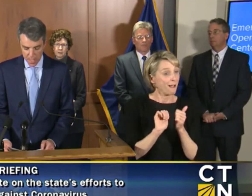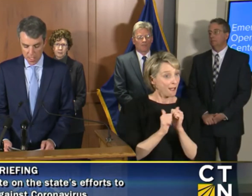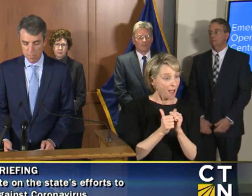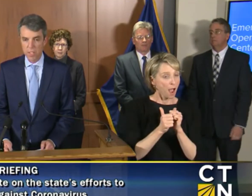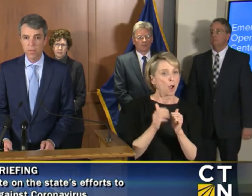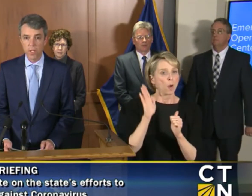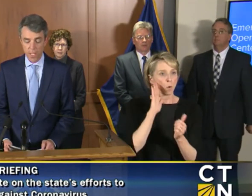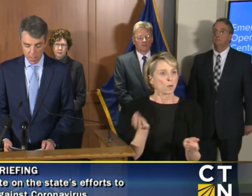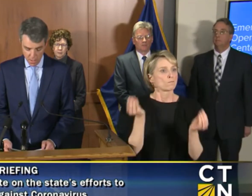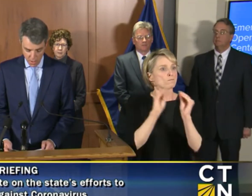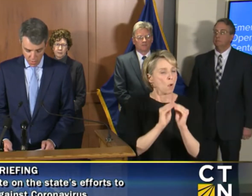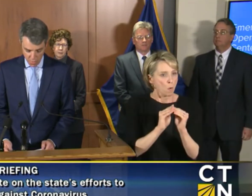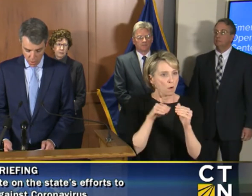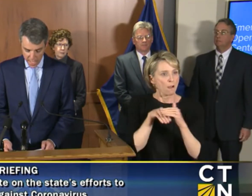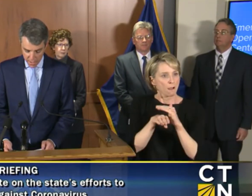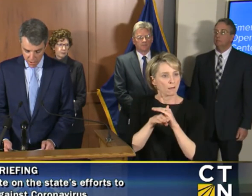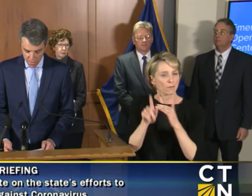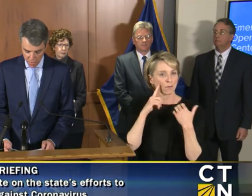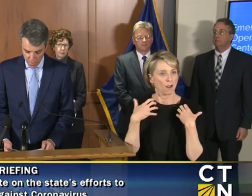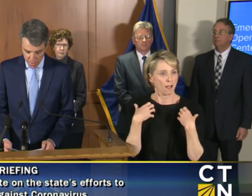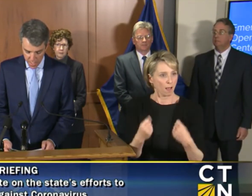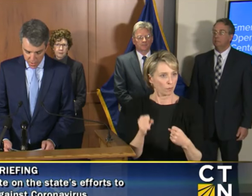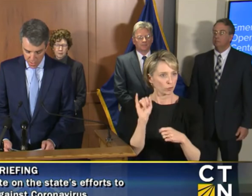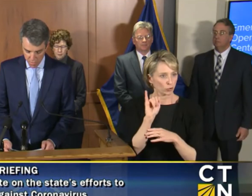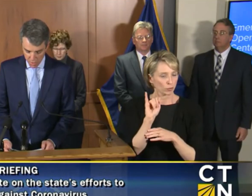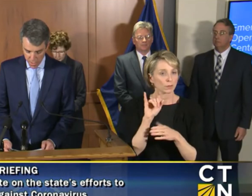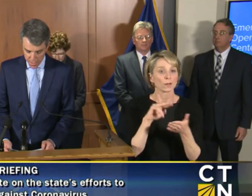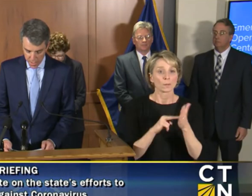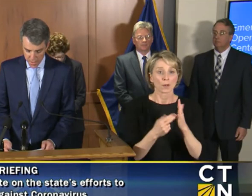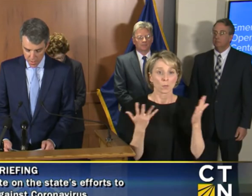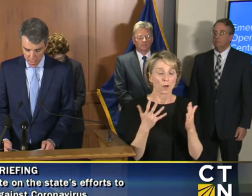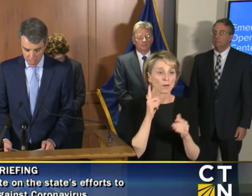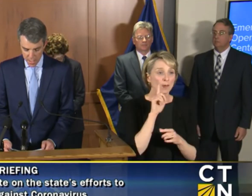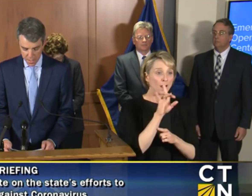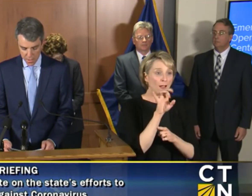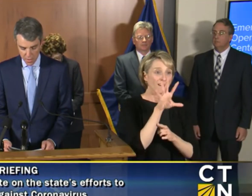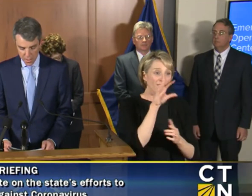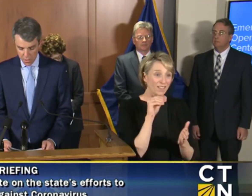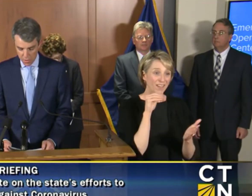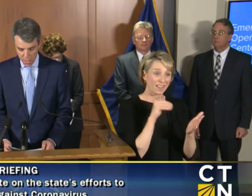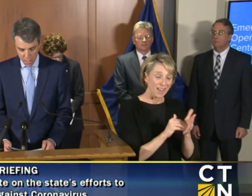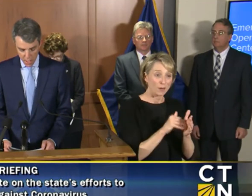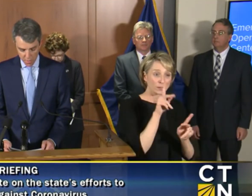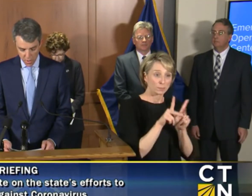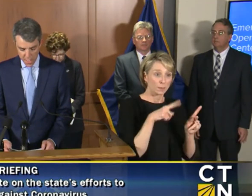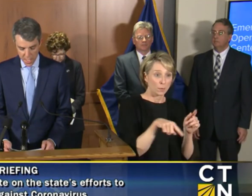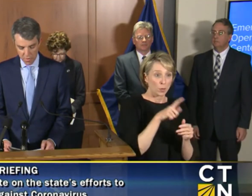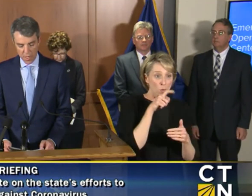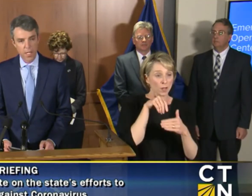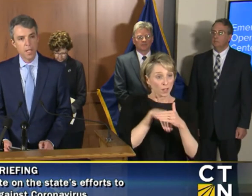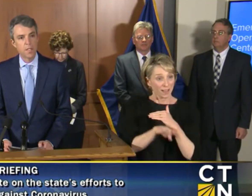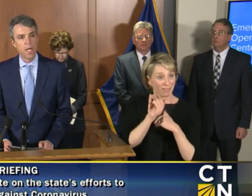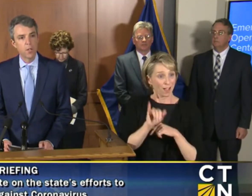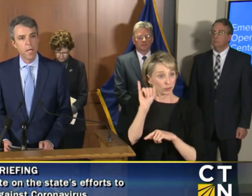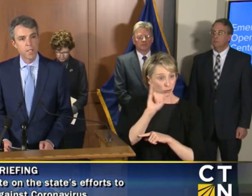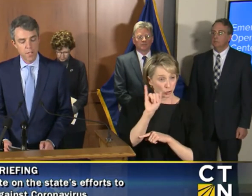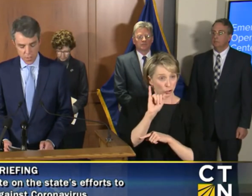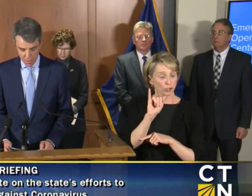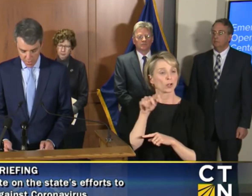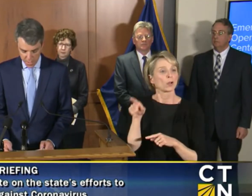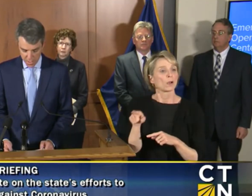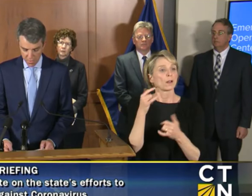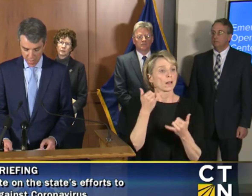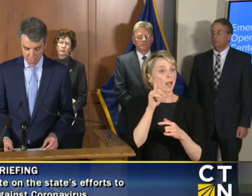services. Specifically, for 850,000 enrolled residents, DSS is going to cover identified